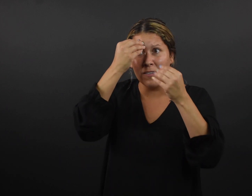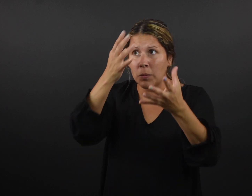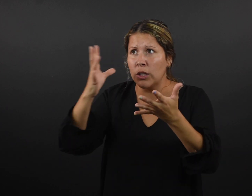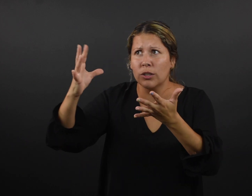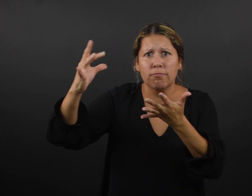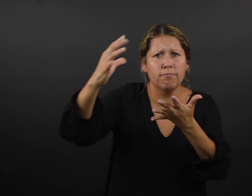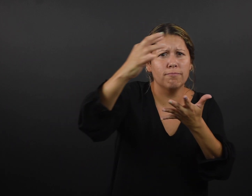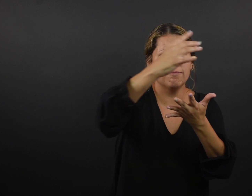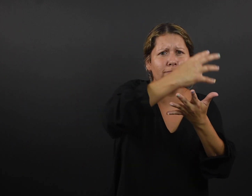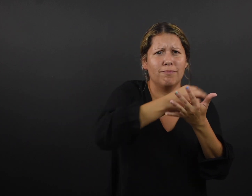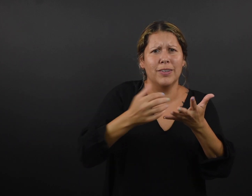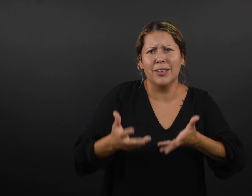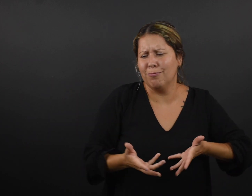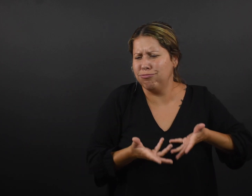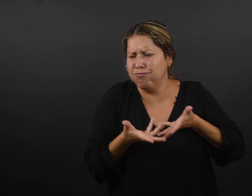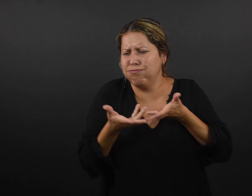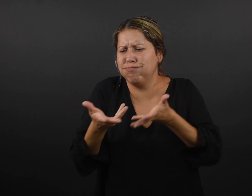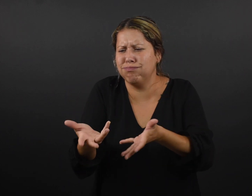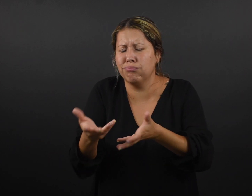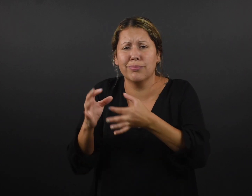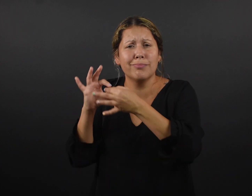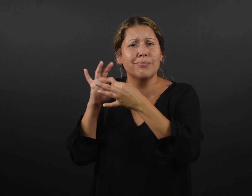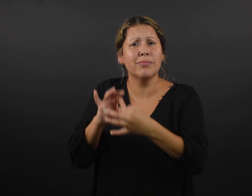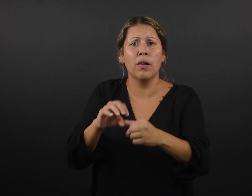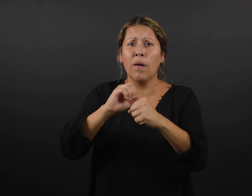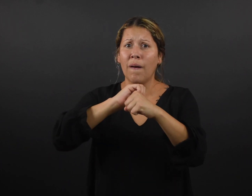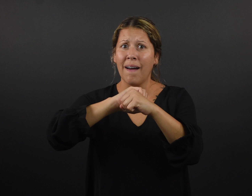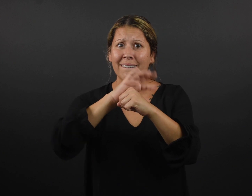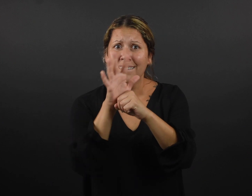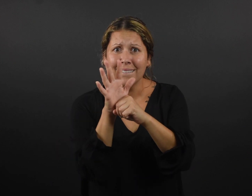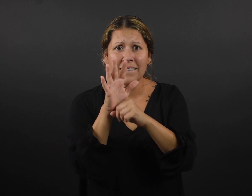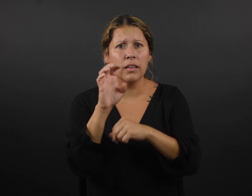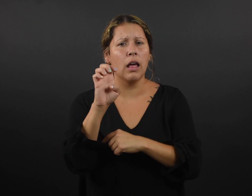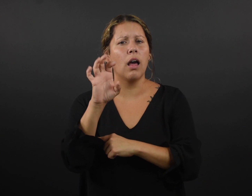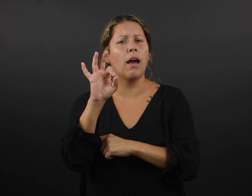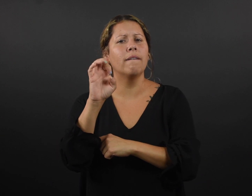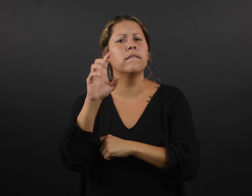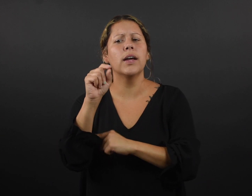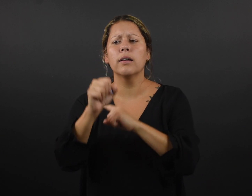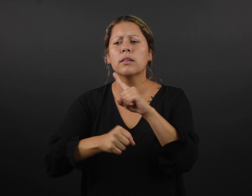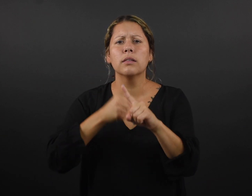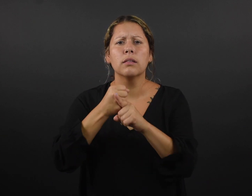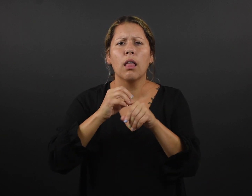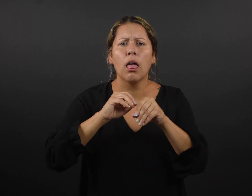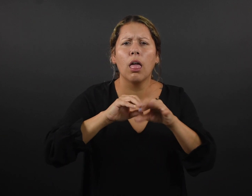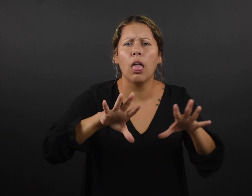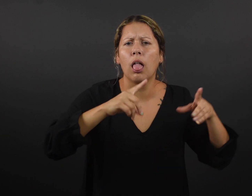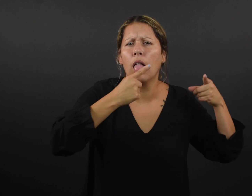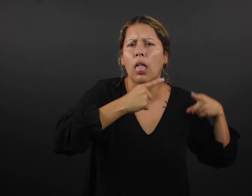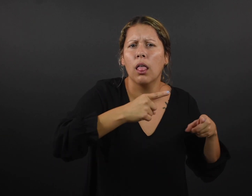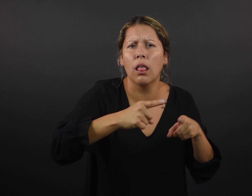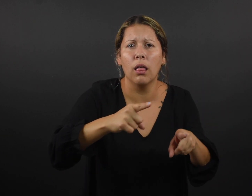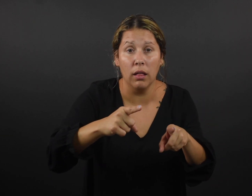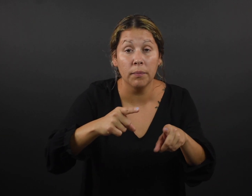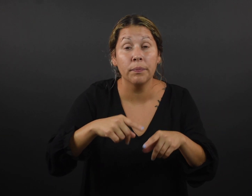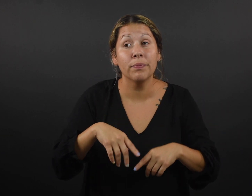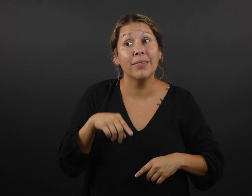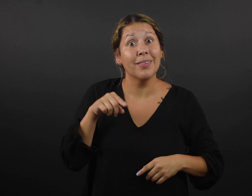It provided current information on potential COVID-19 effects and built an online community for